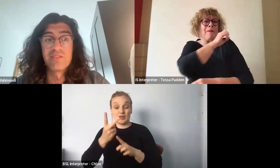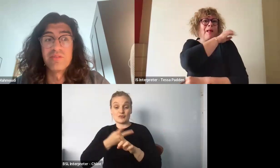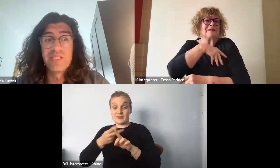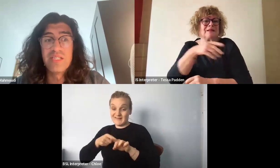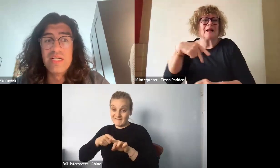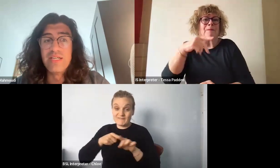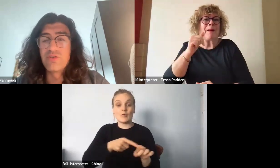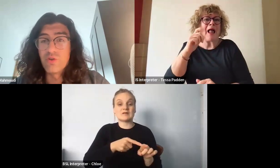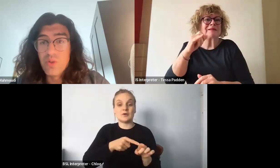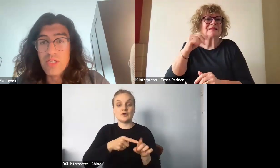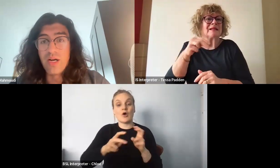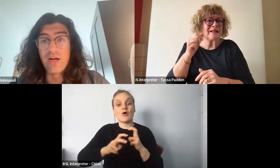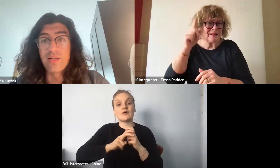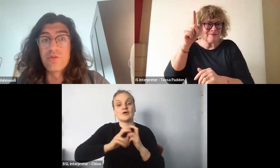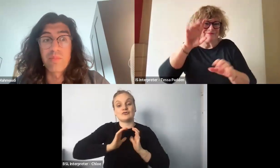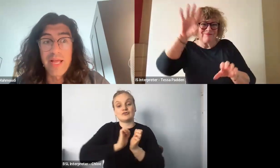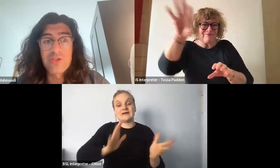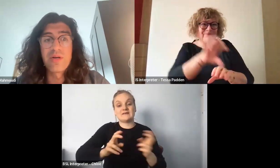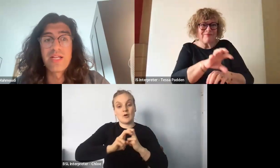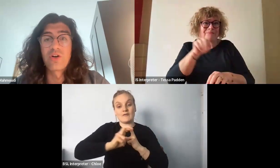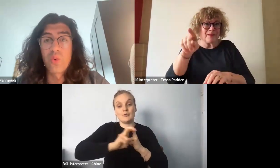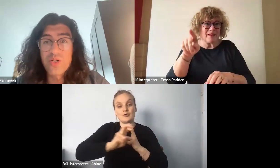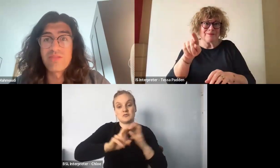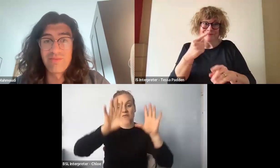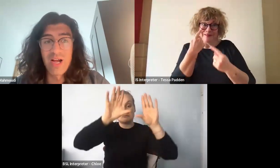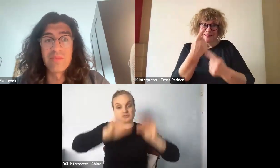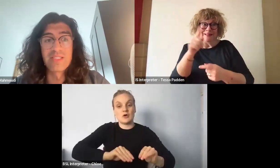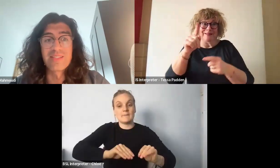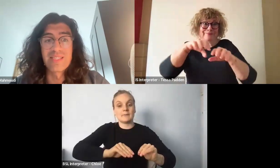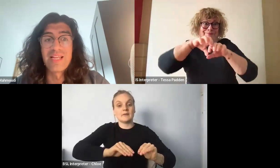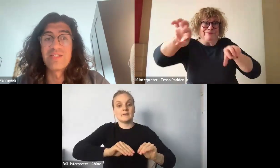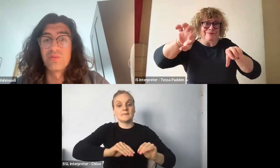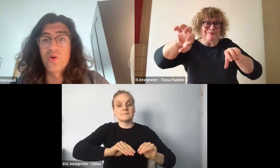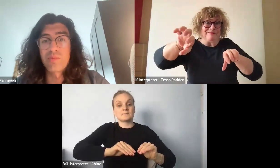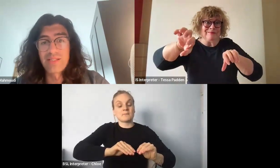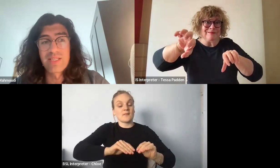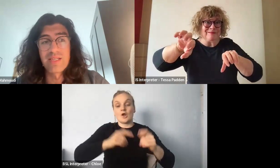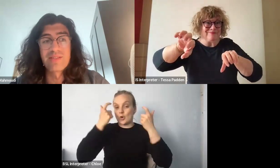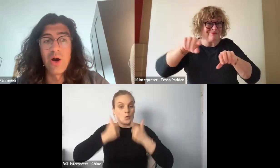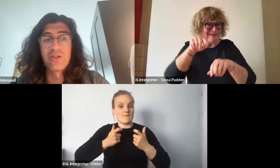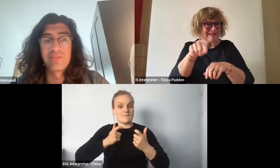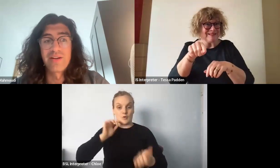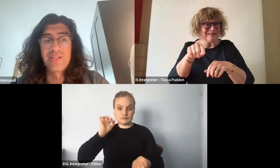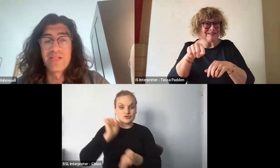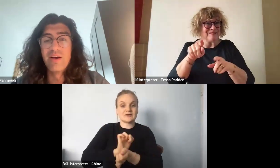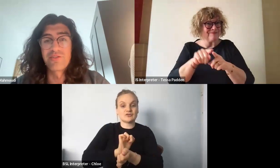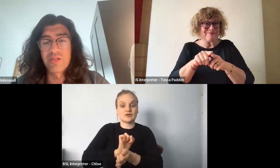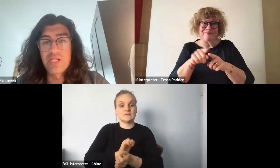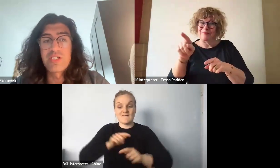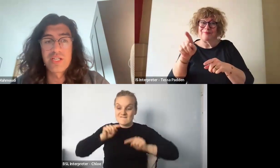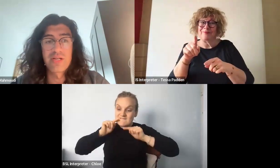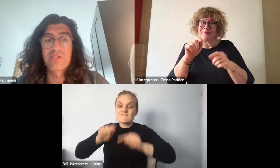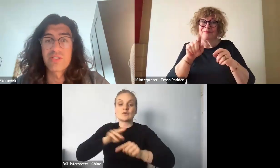on the freedom of movement; two, to perpetuate a coercive environment that is intended to force Palestinians out of areas